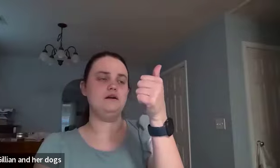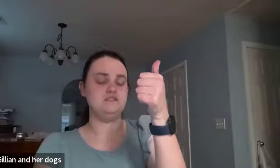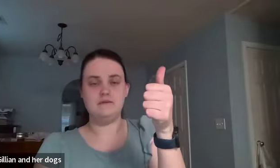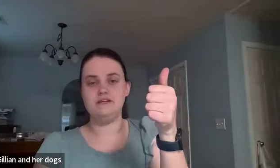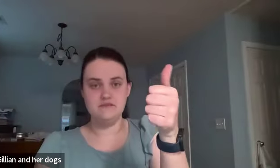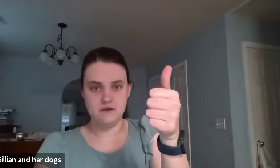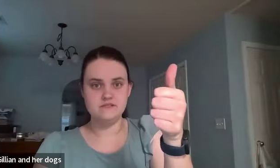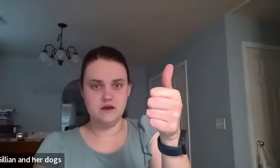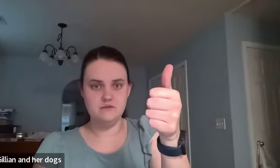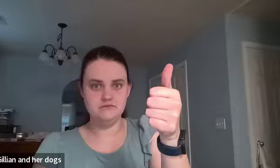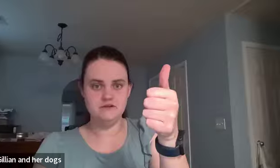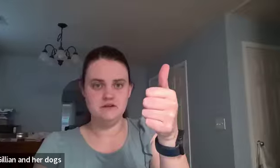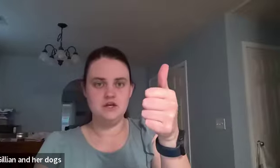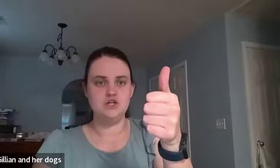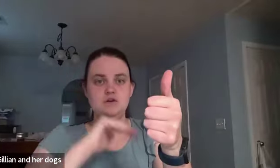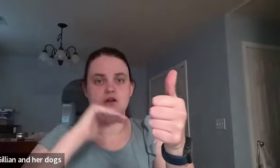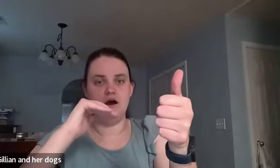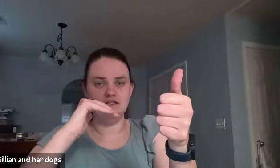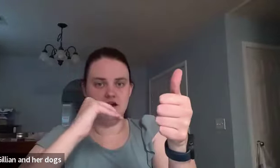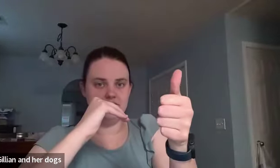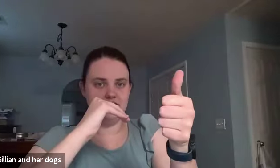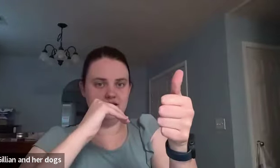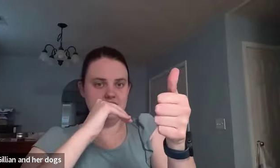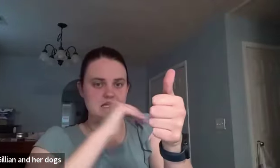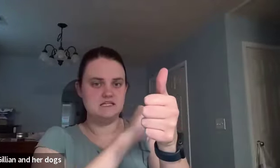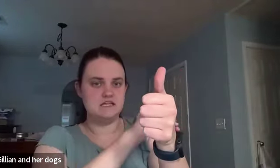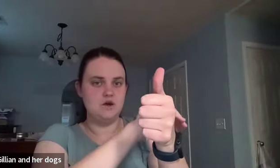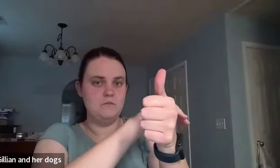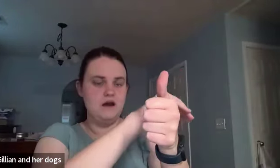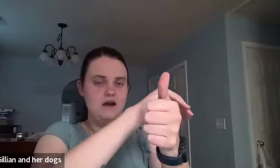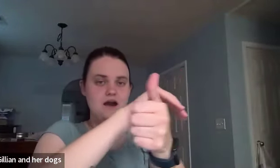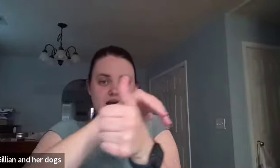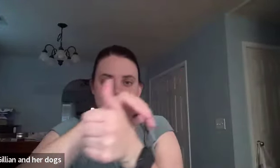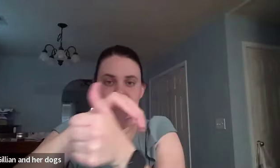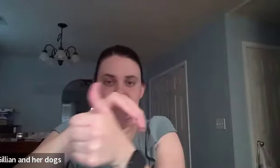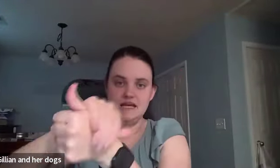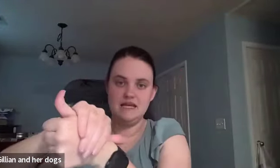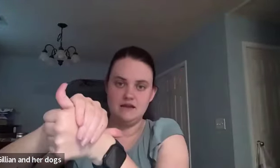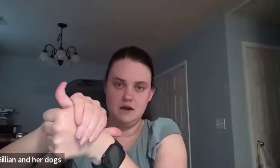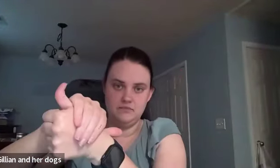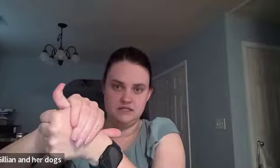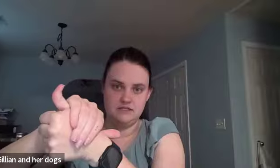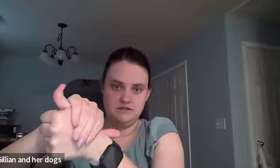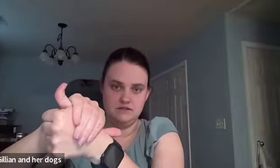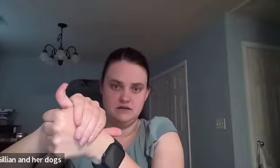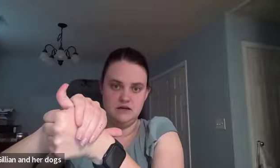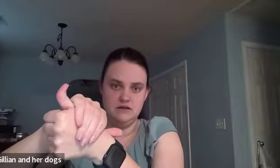your dominant thumbs up. Your non-dominant is going to go behind it and cup it.